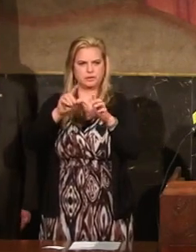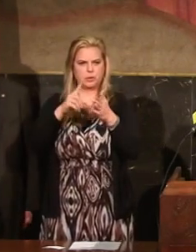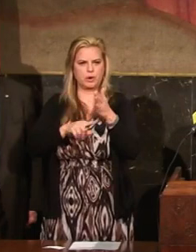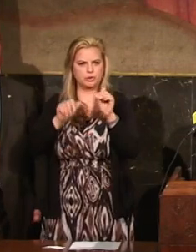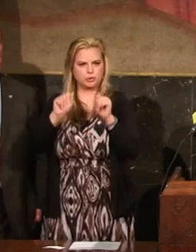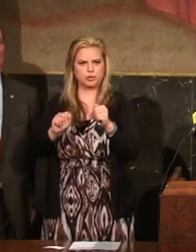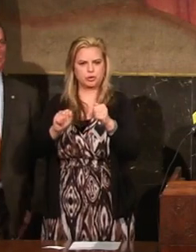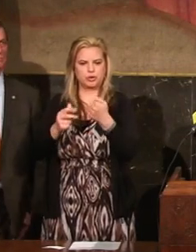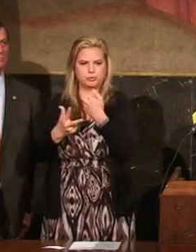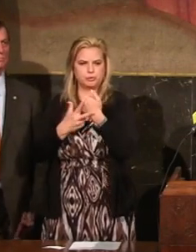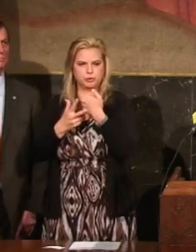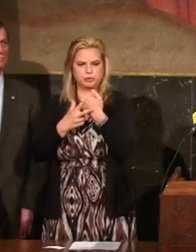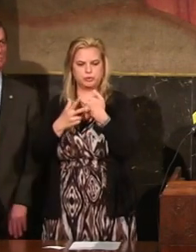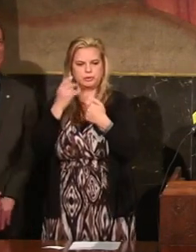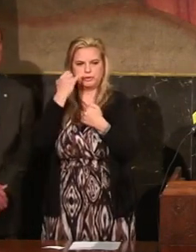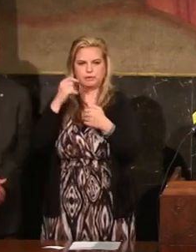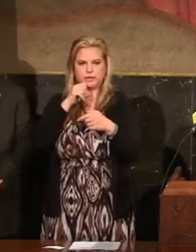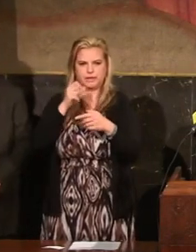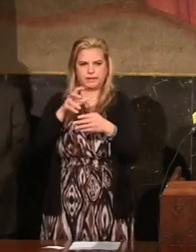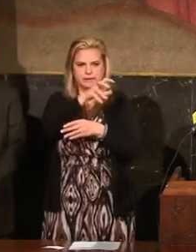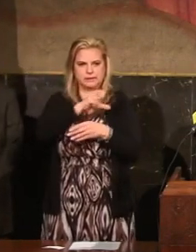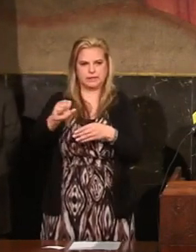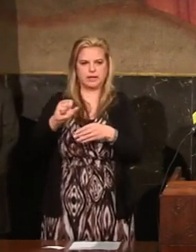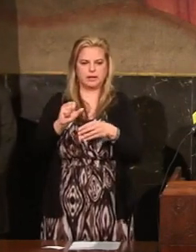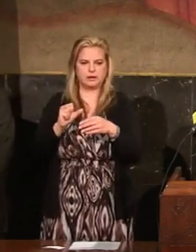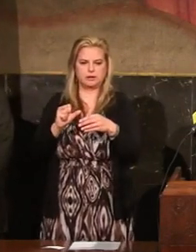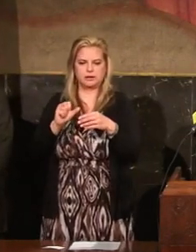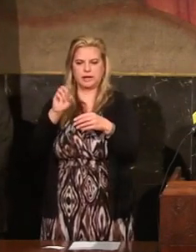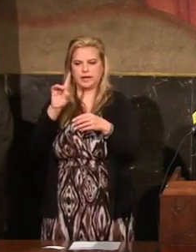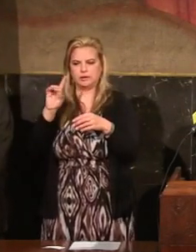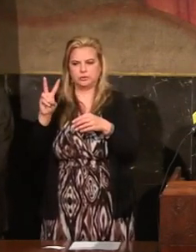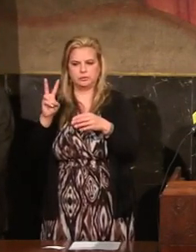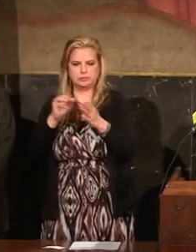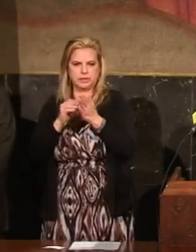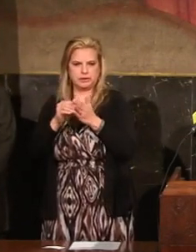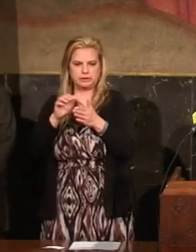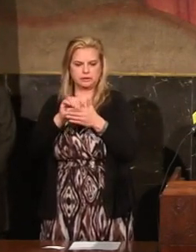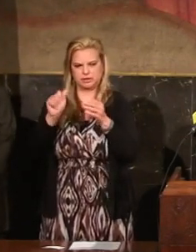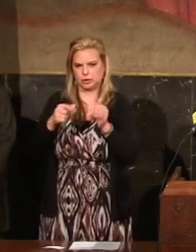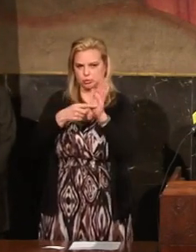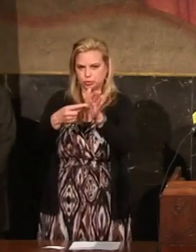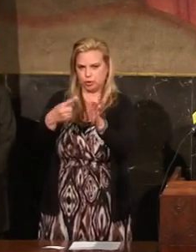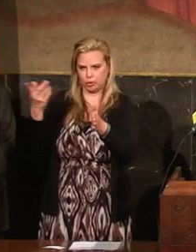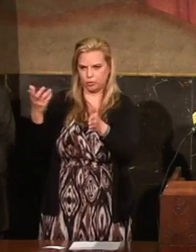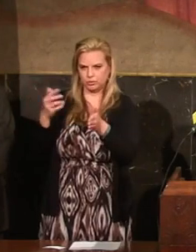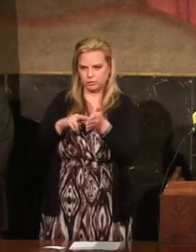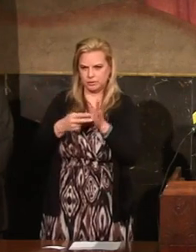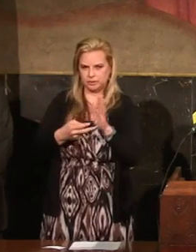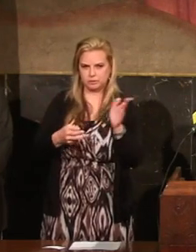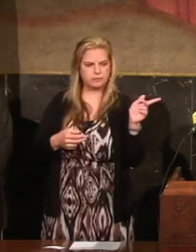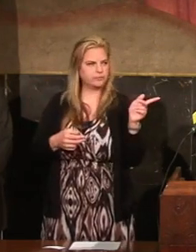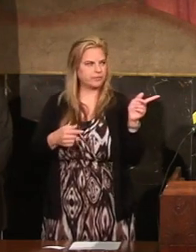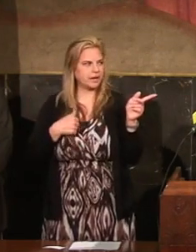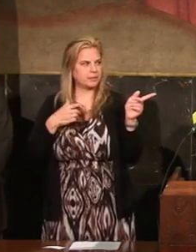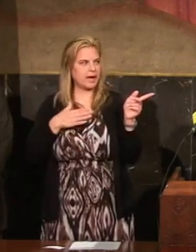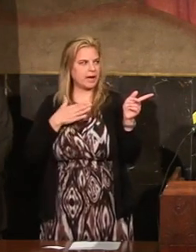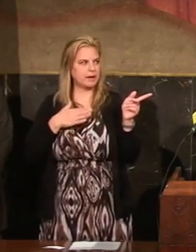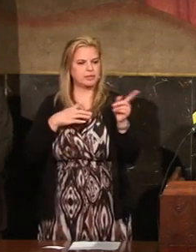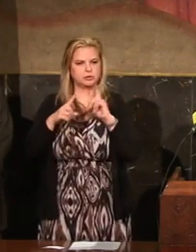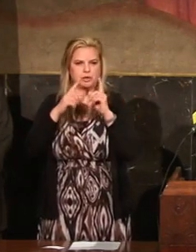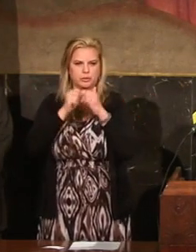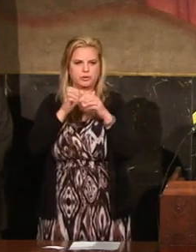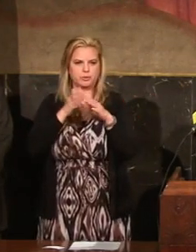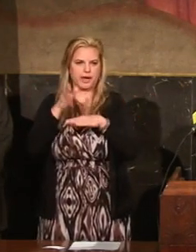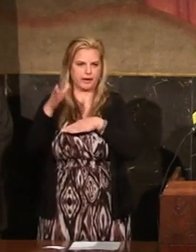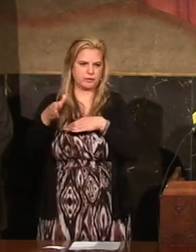preserve if they had not taken the extra $82 million? So I don't want to do, I'm happy to talk with you after